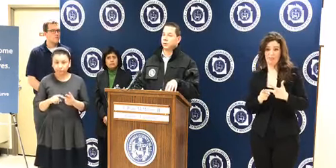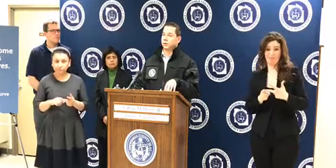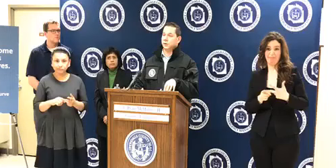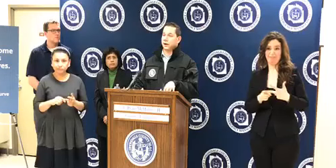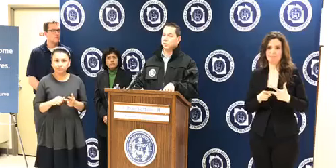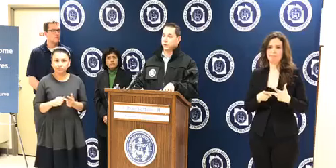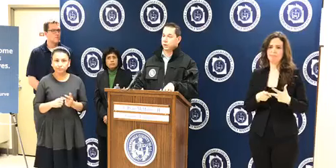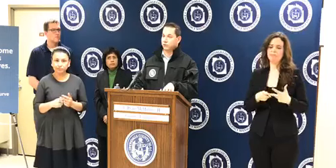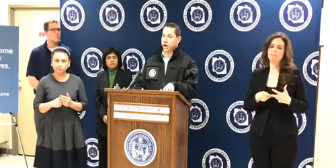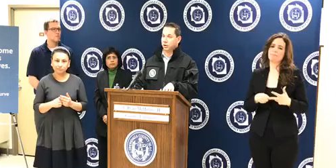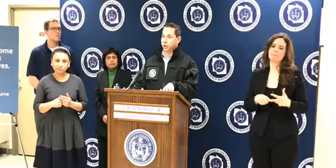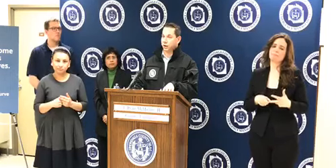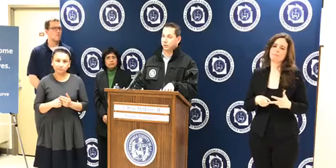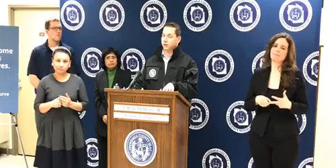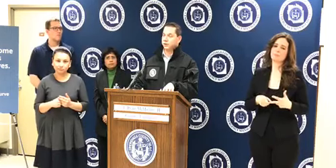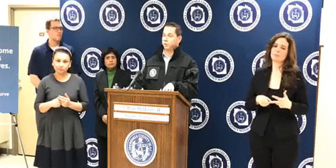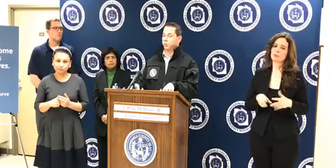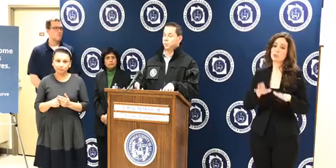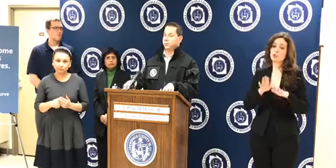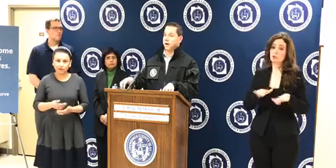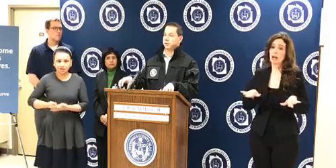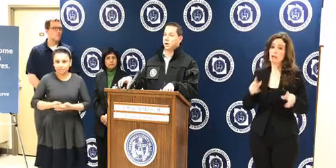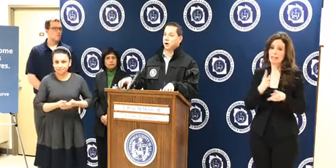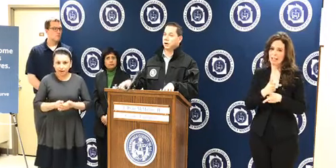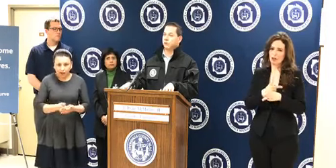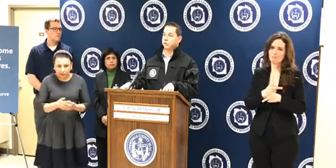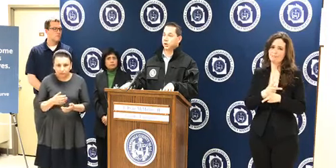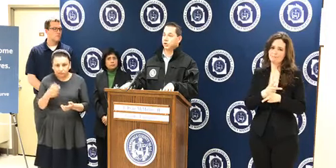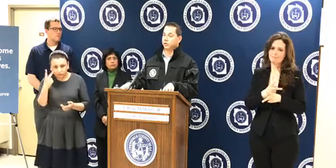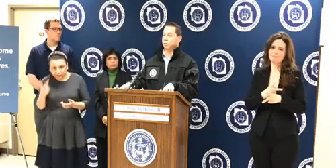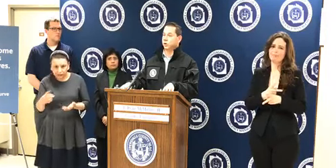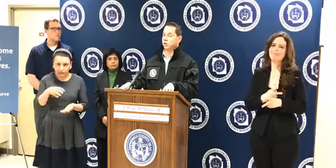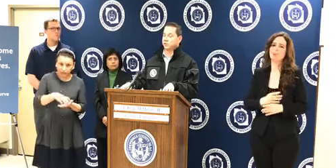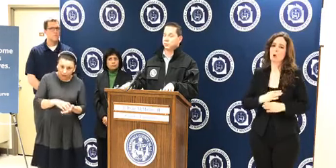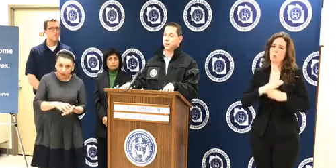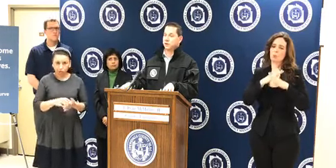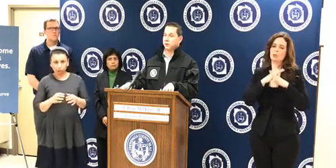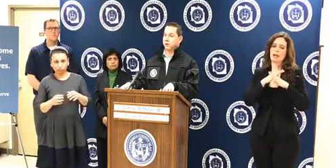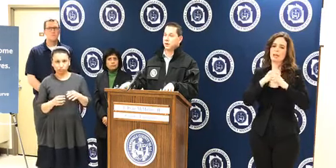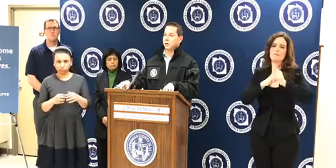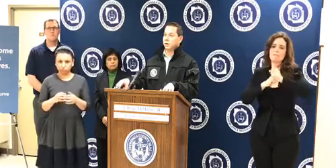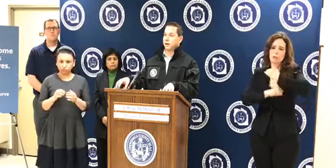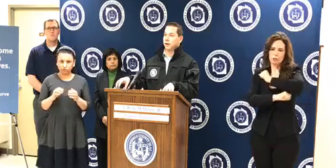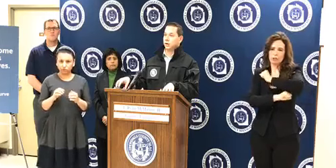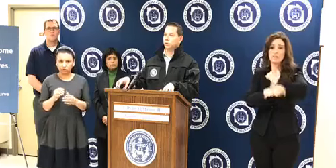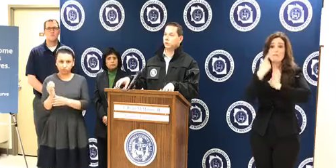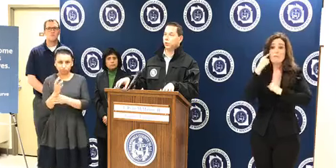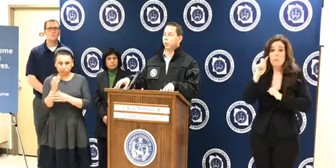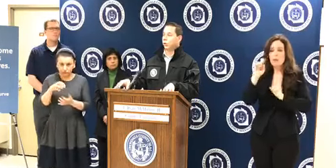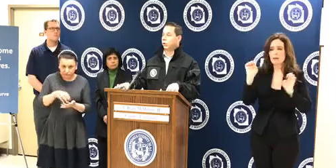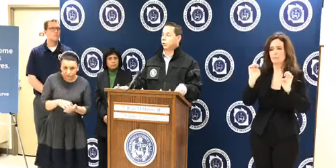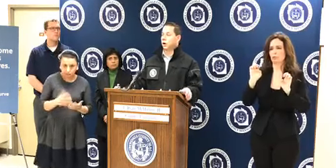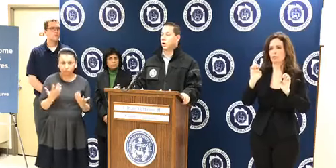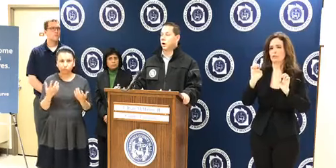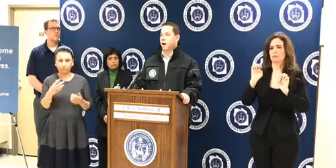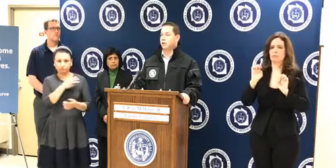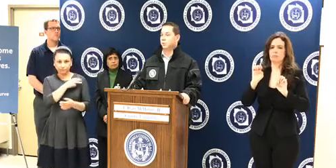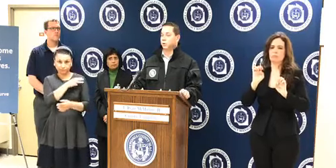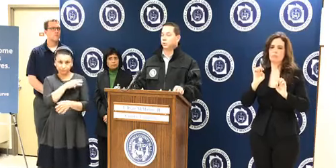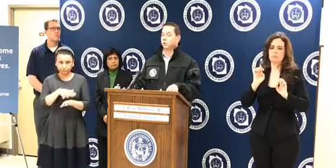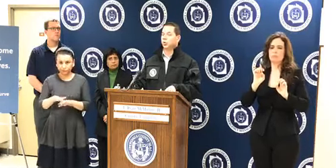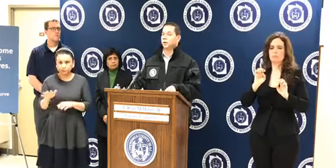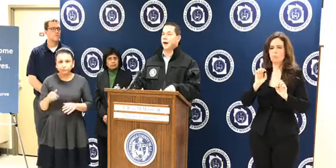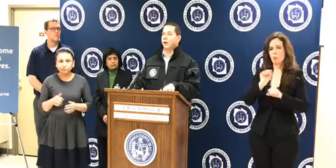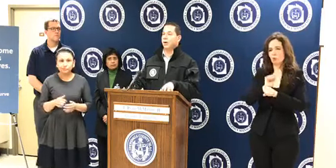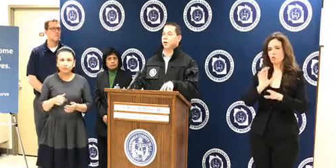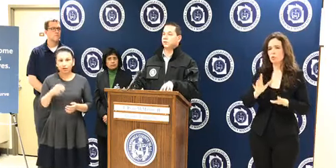into the continuity of childcare to protect our infrastructure for emergency management and for our